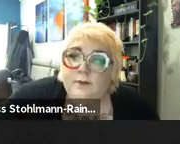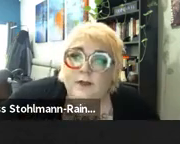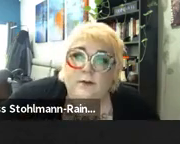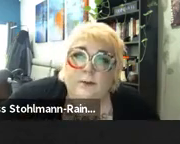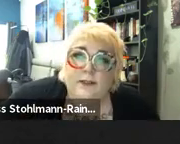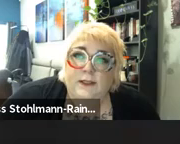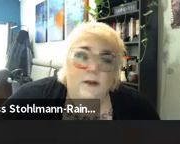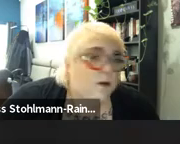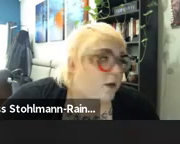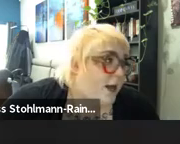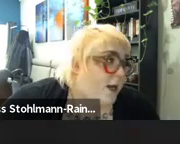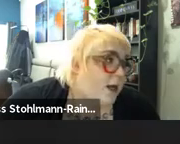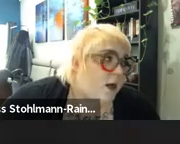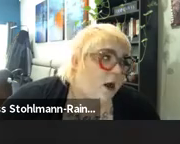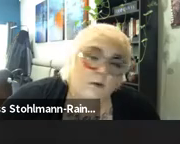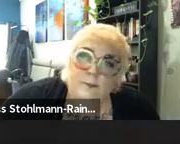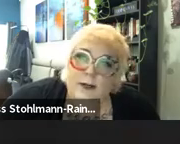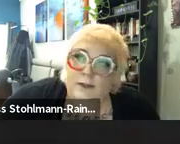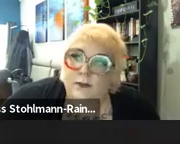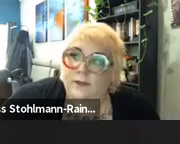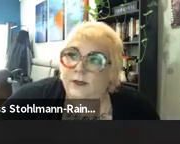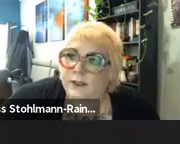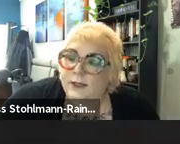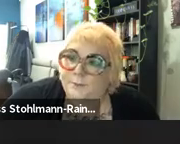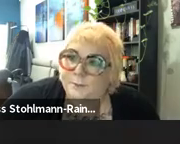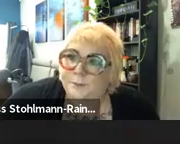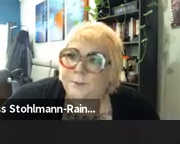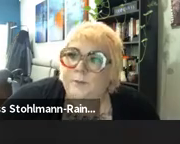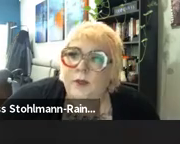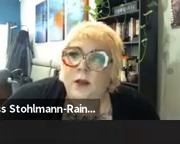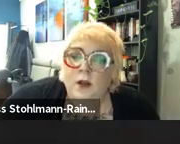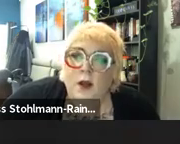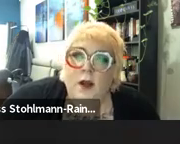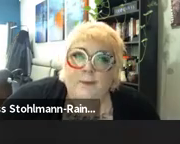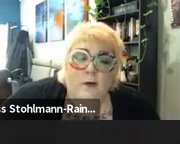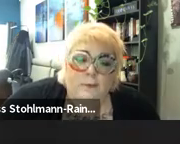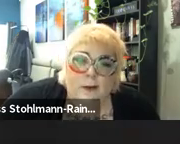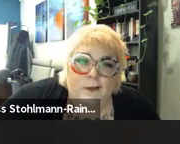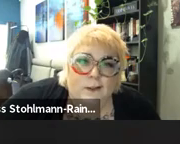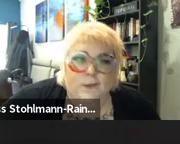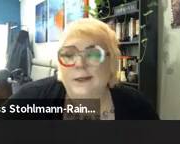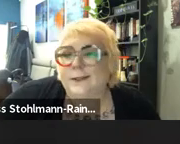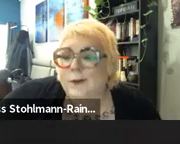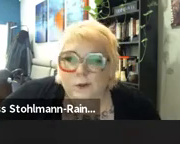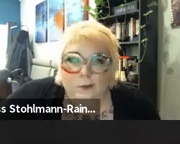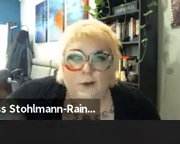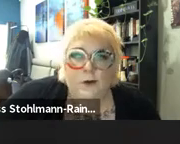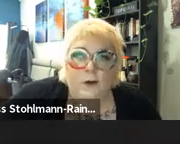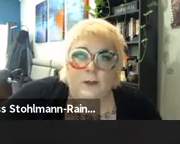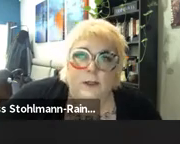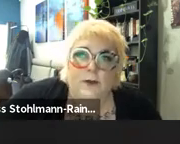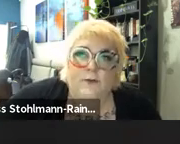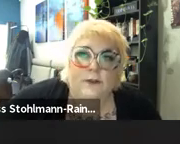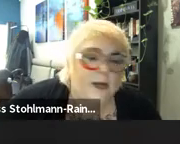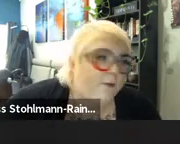law enforcement first responses can look like co-response or diversion um co-responders are usually a social worker